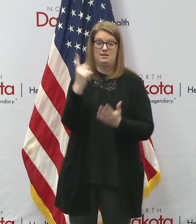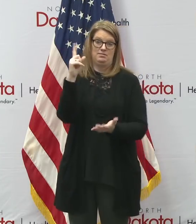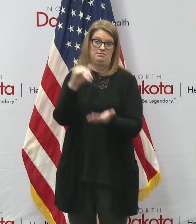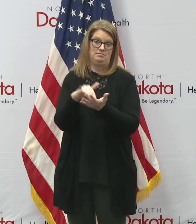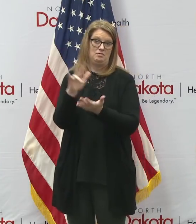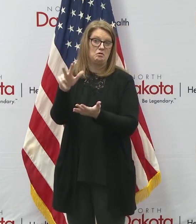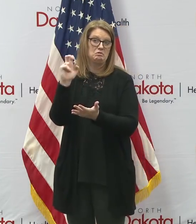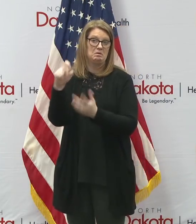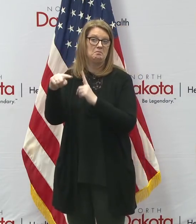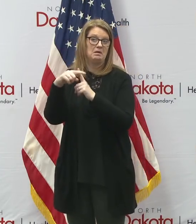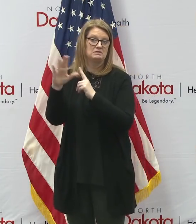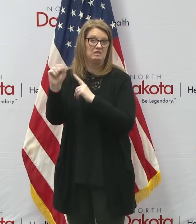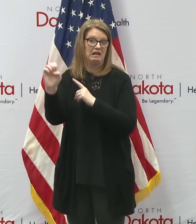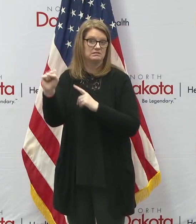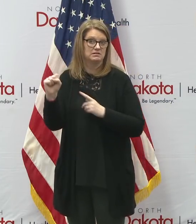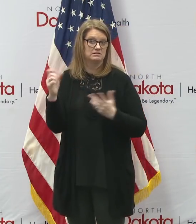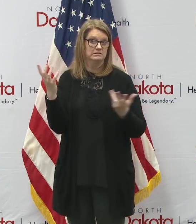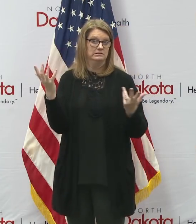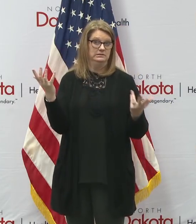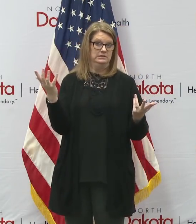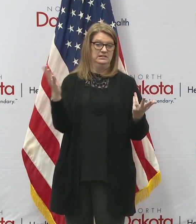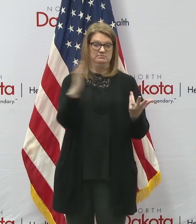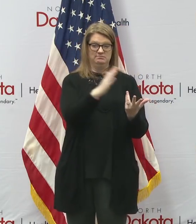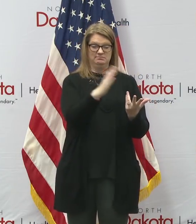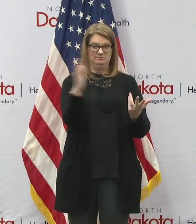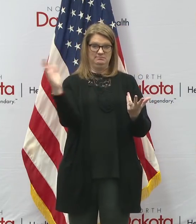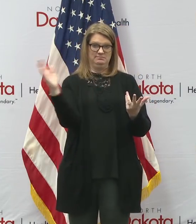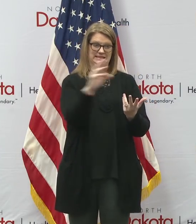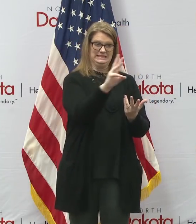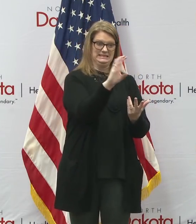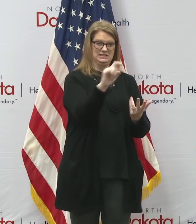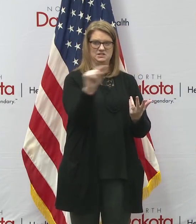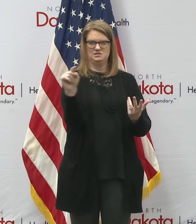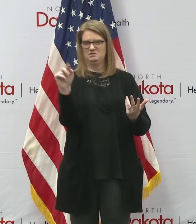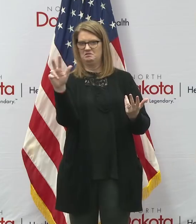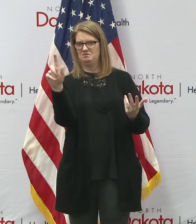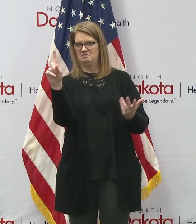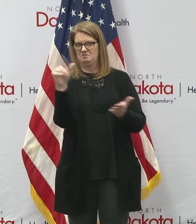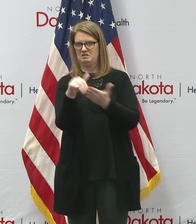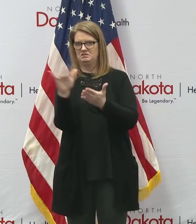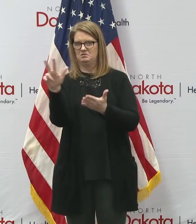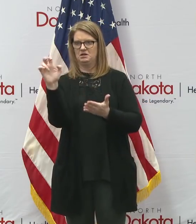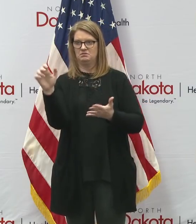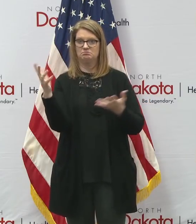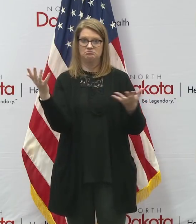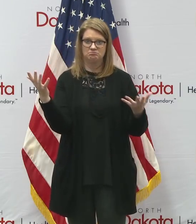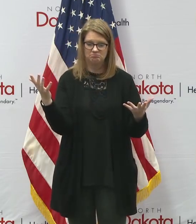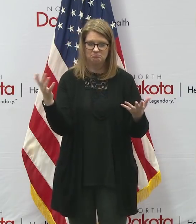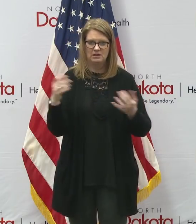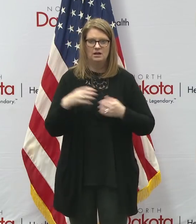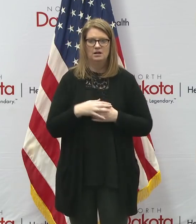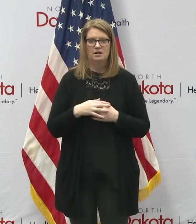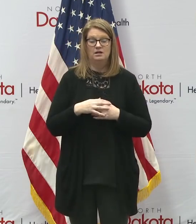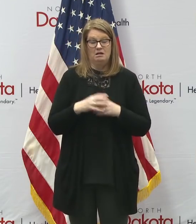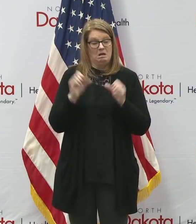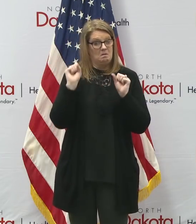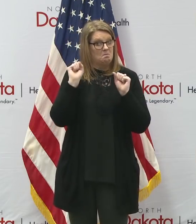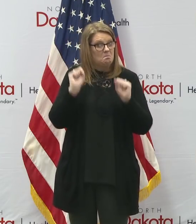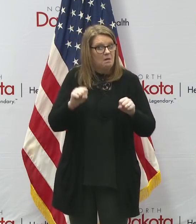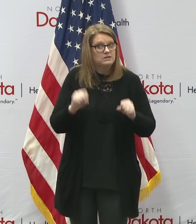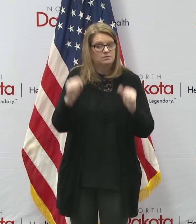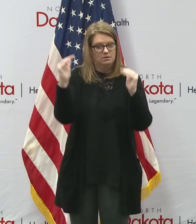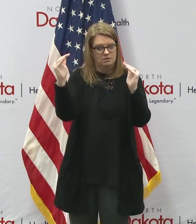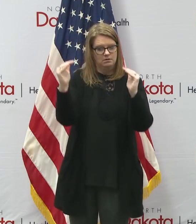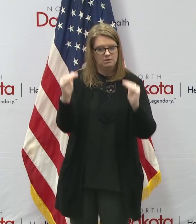positive cases. Those are a range that we're looking in. It's possible we could come in under that if suddenly